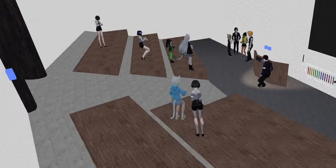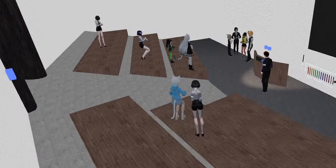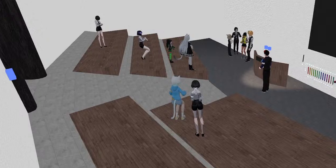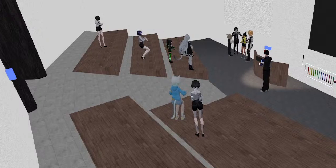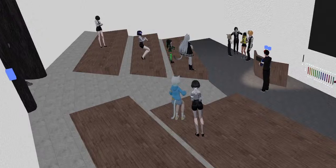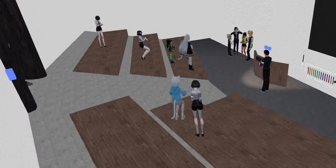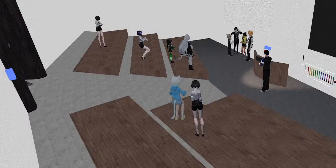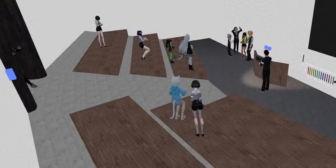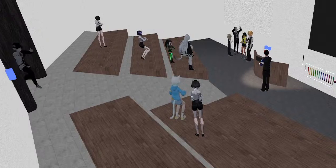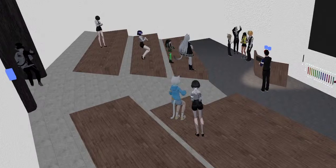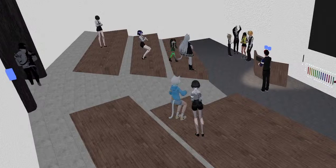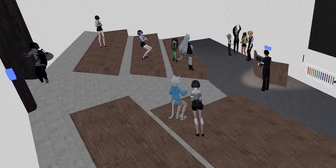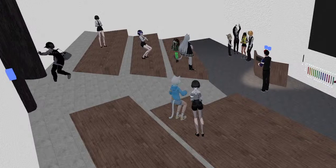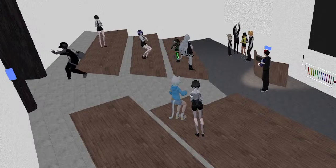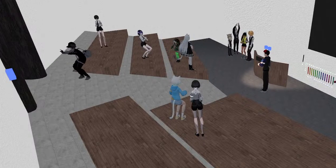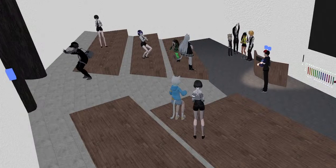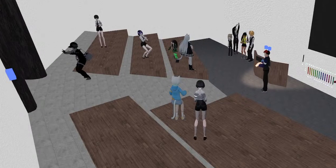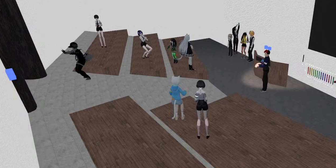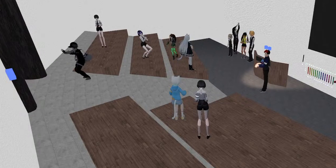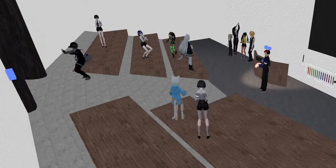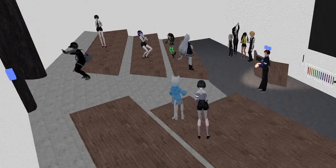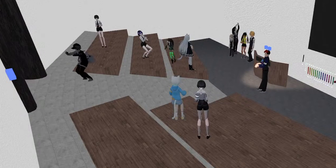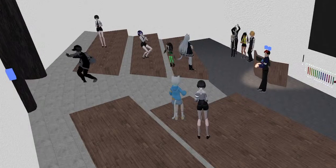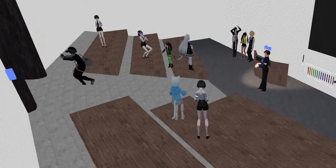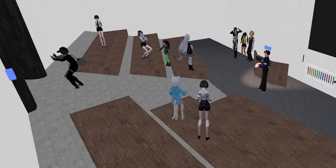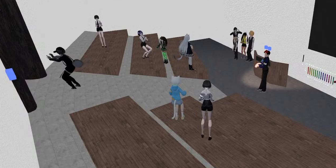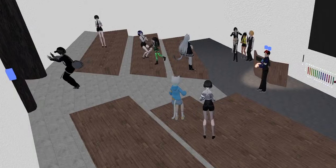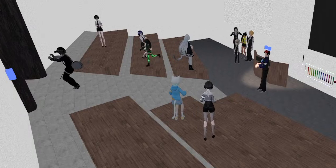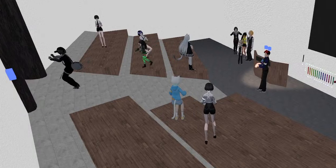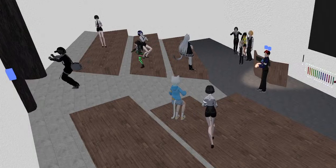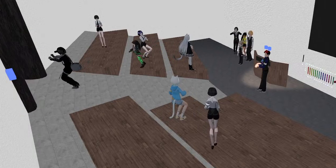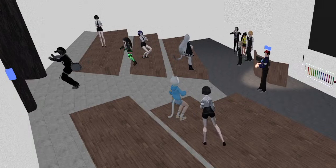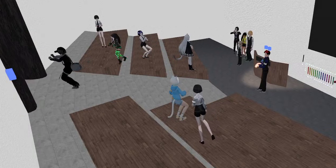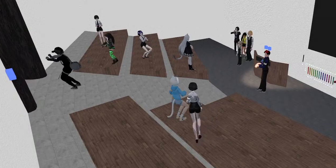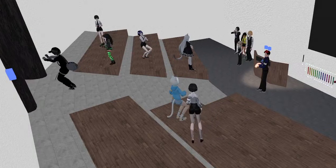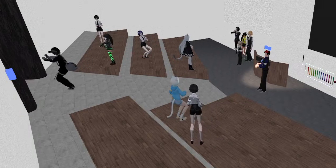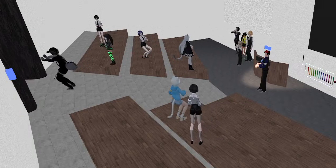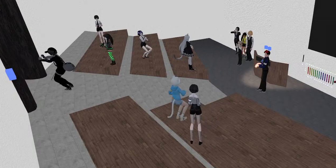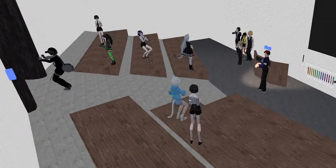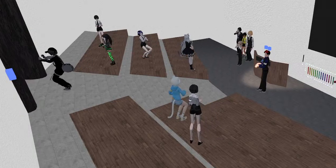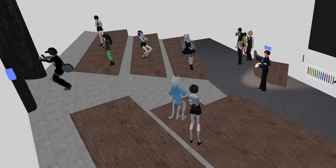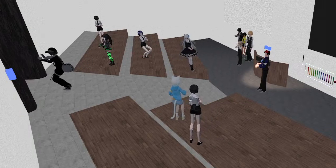But I can't raise my arms, lol. Oh.